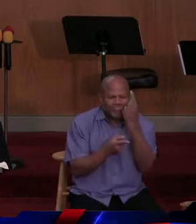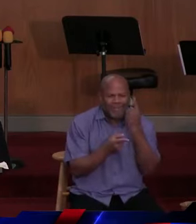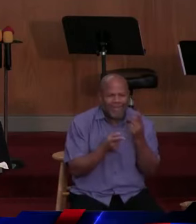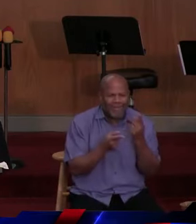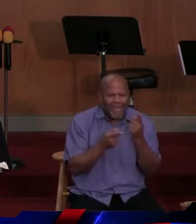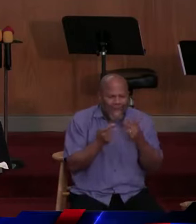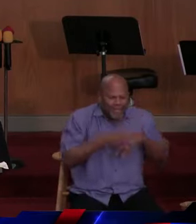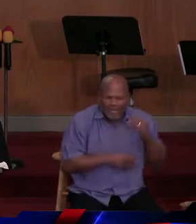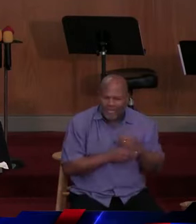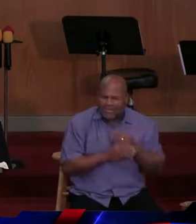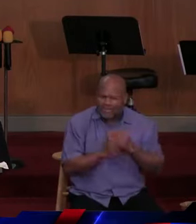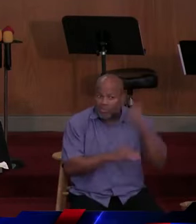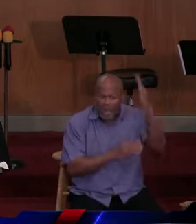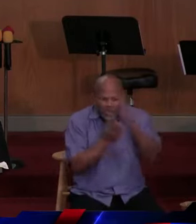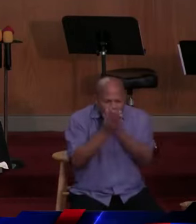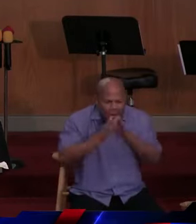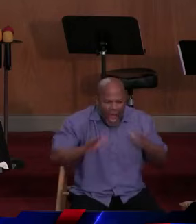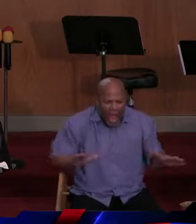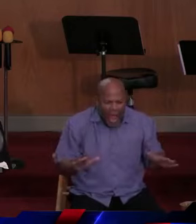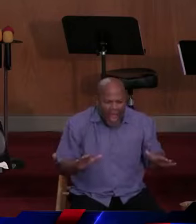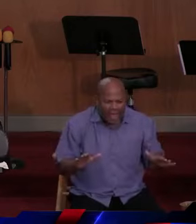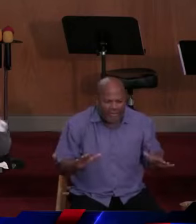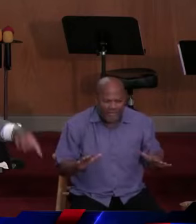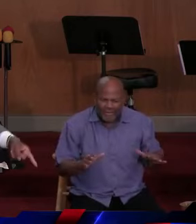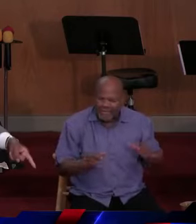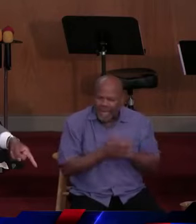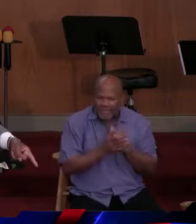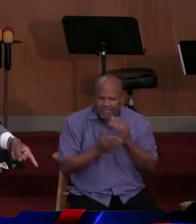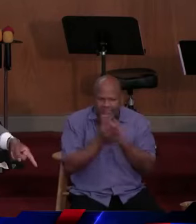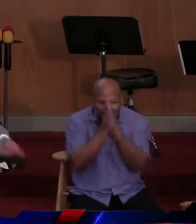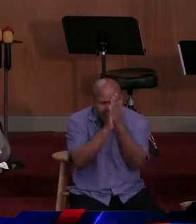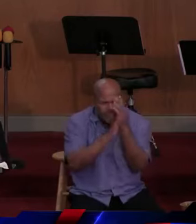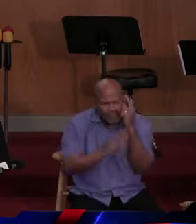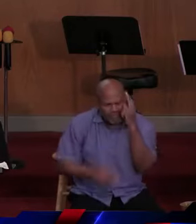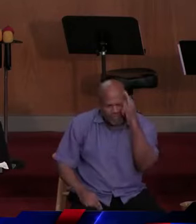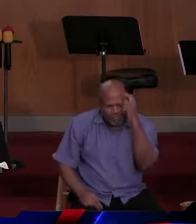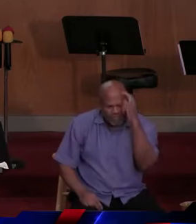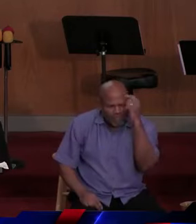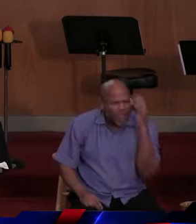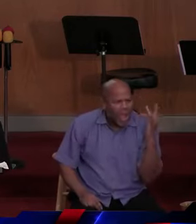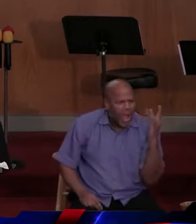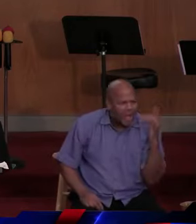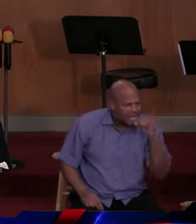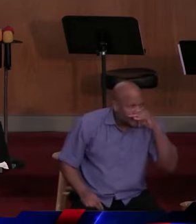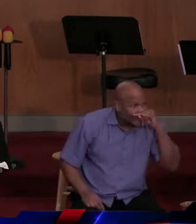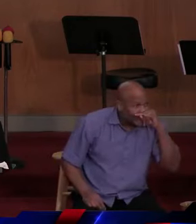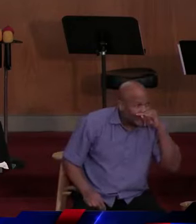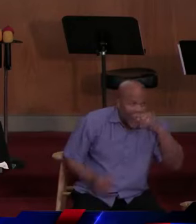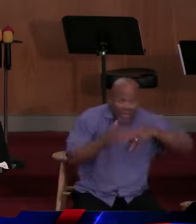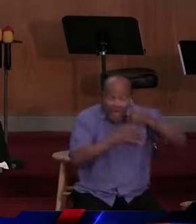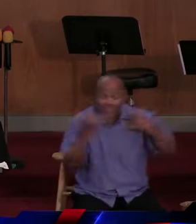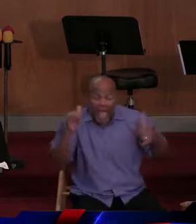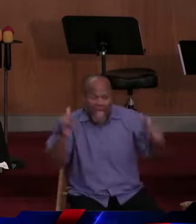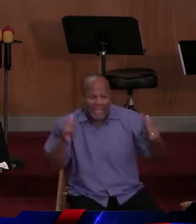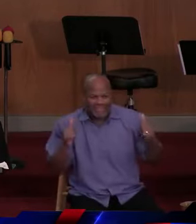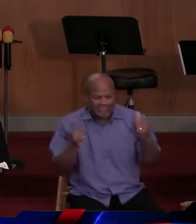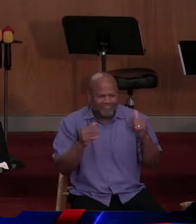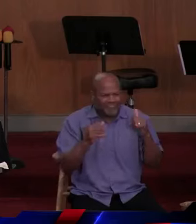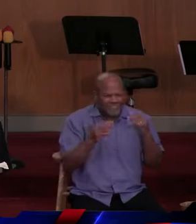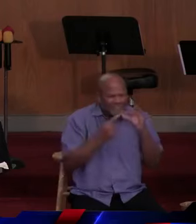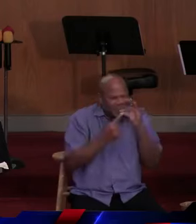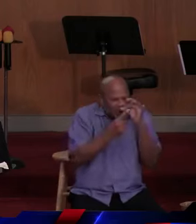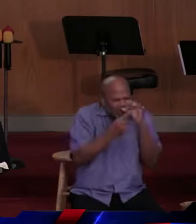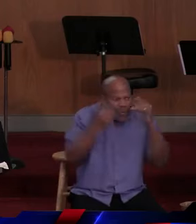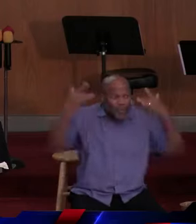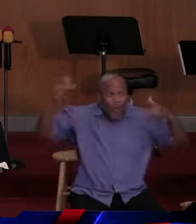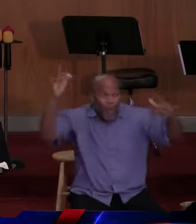too quiet out there, and that became suspicious. Why? Because kids playing make a certain kind of